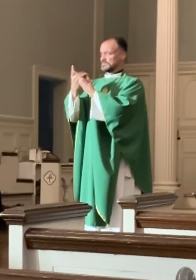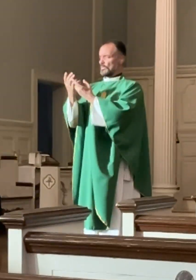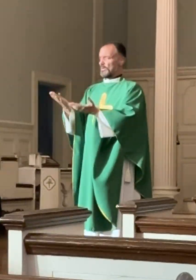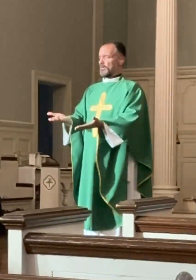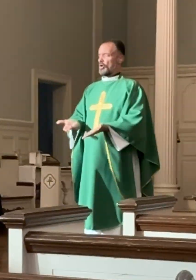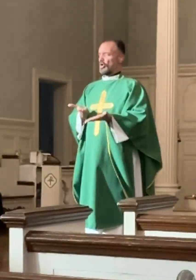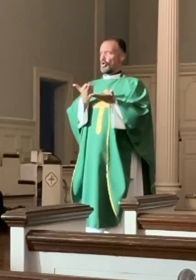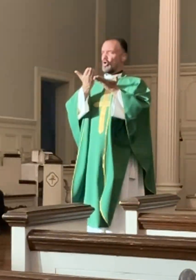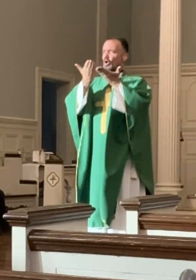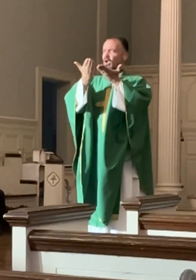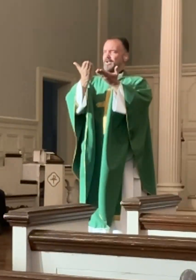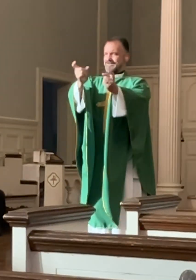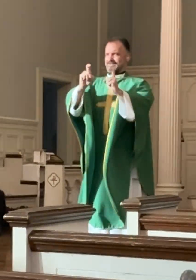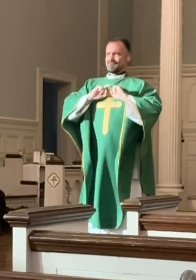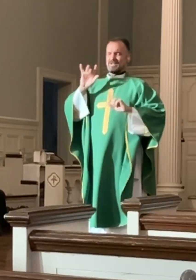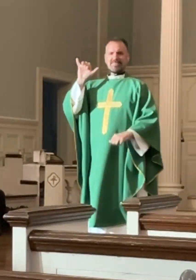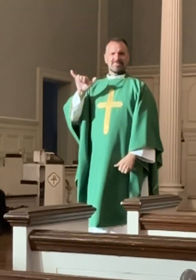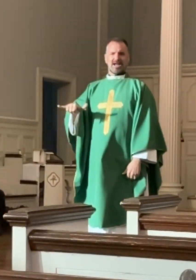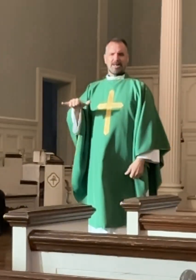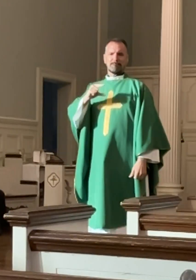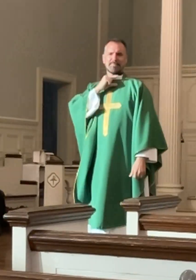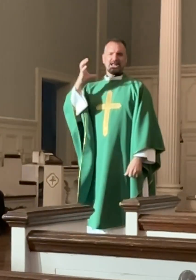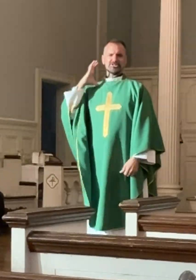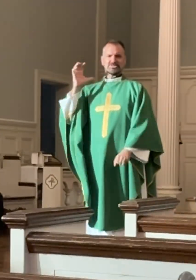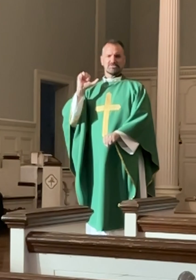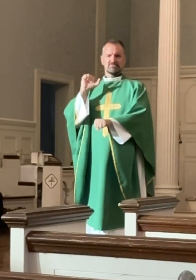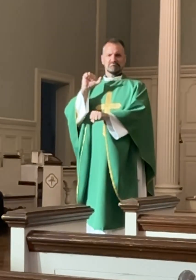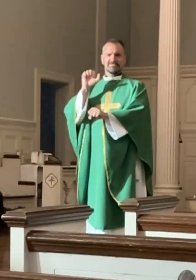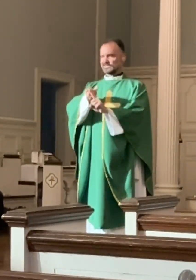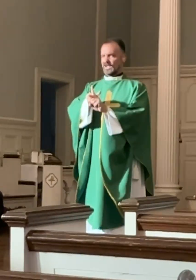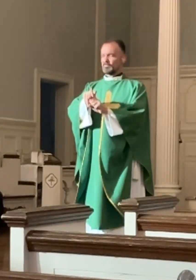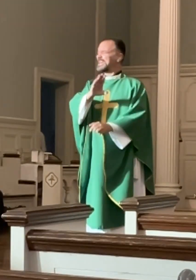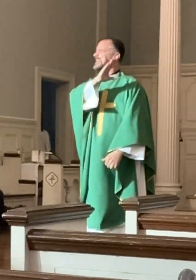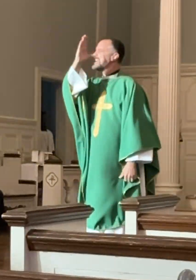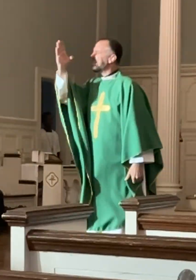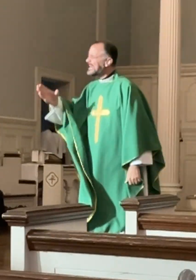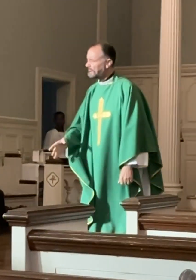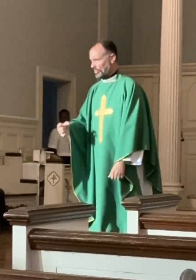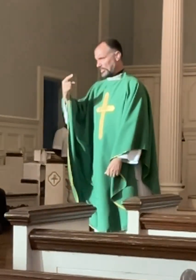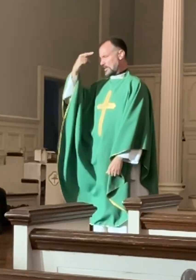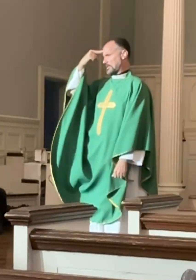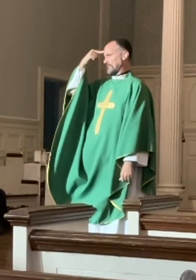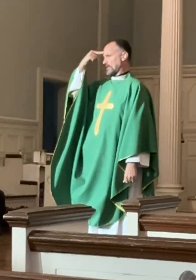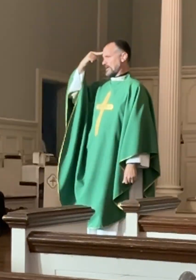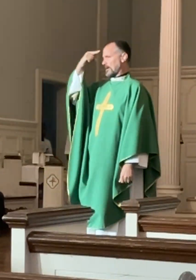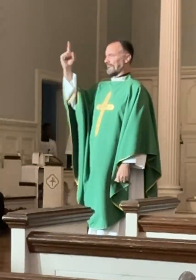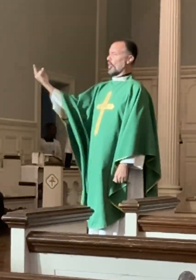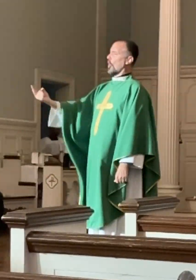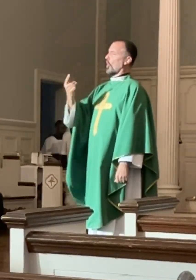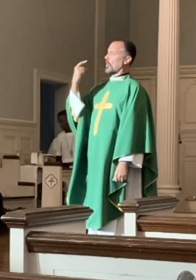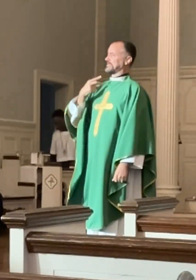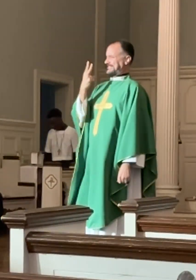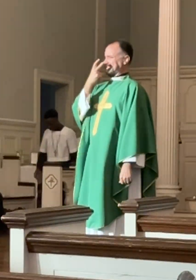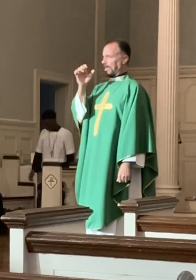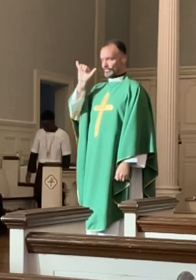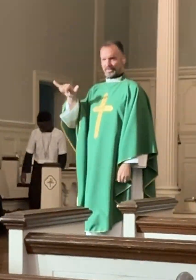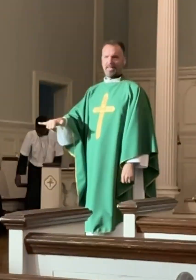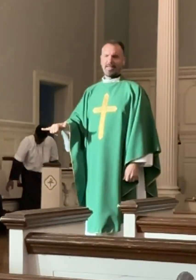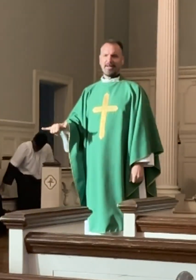years thought that that would happen. I didn't think that the diocese was going to offer me that opportunity to be